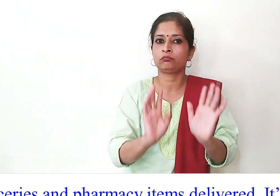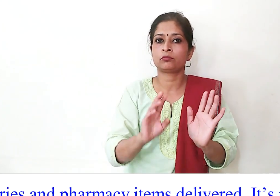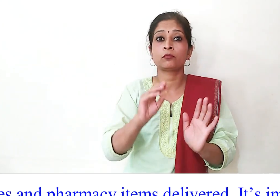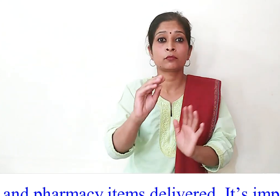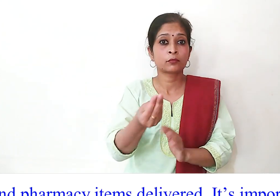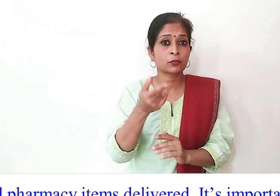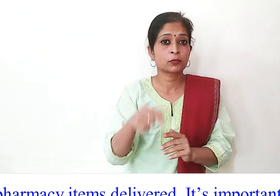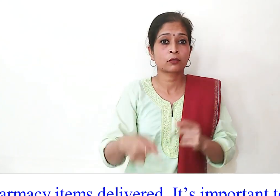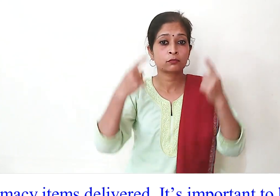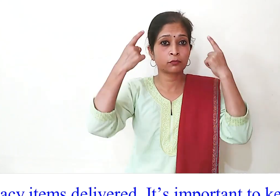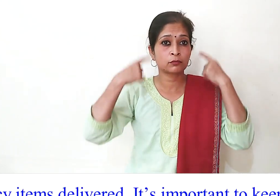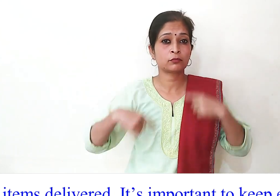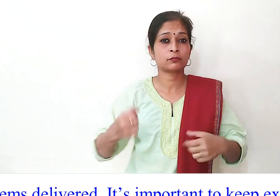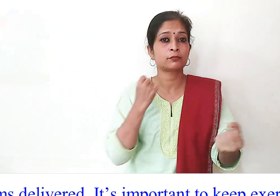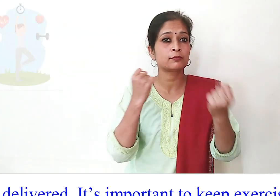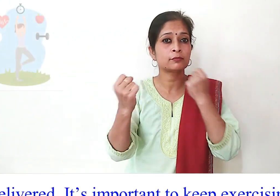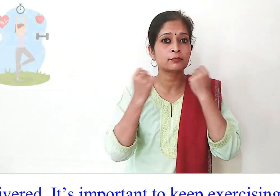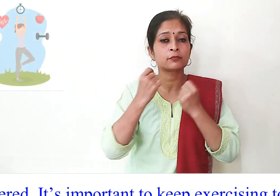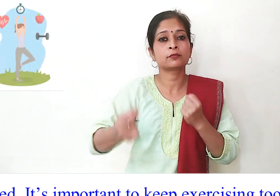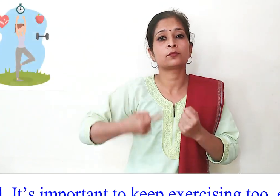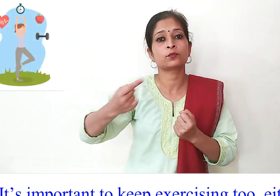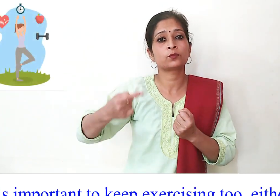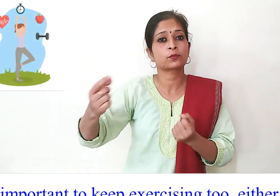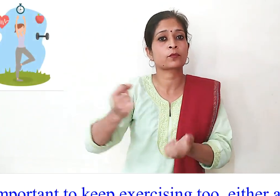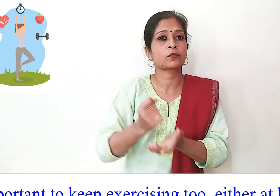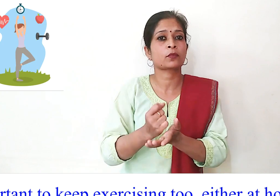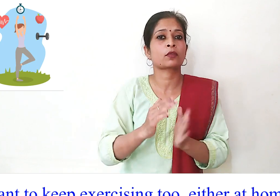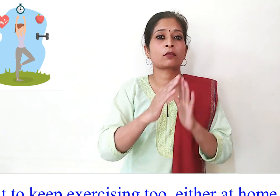important to keep exercising too, either at home or